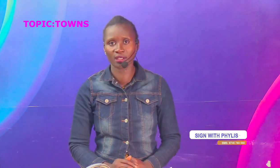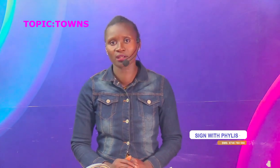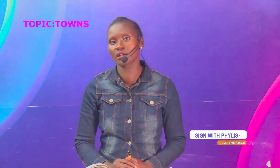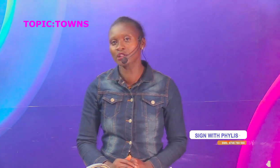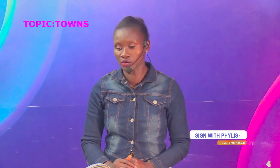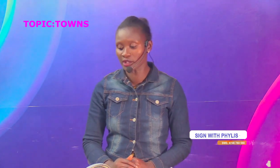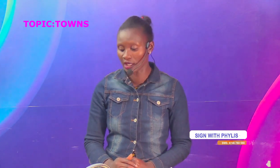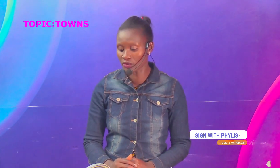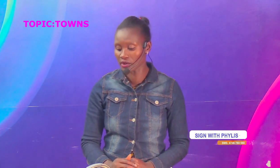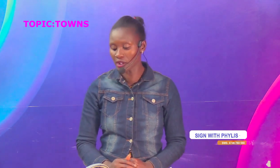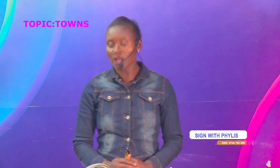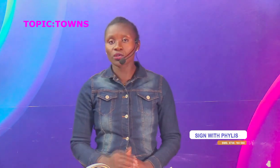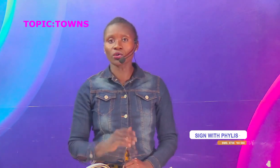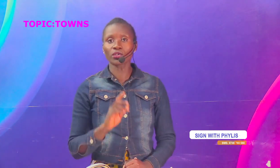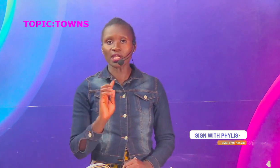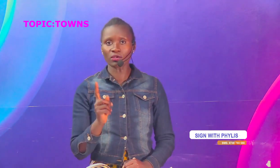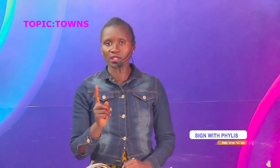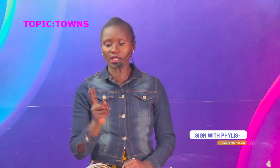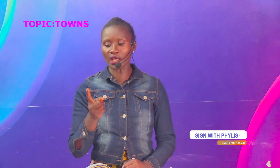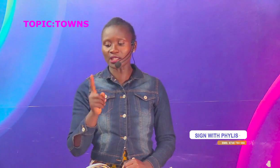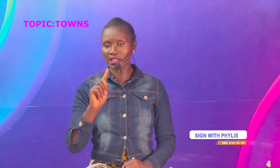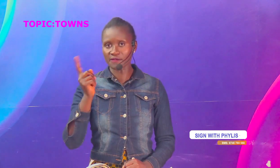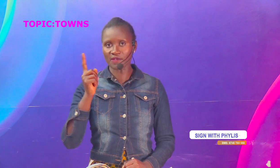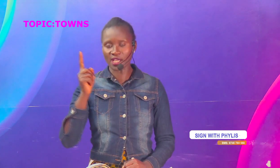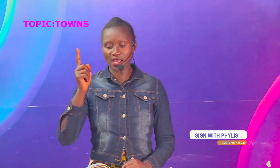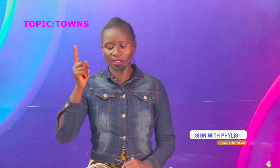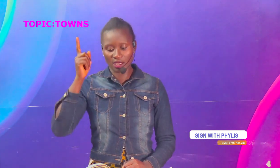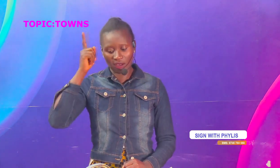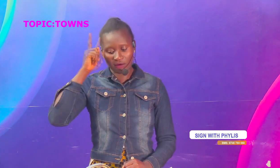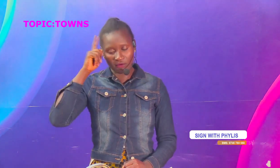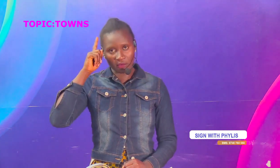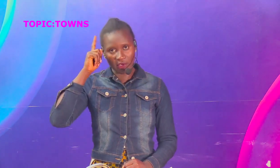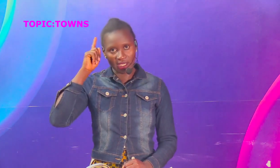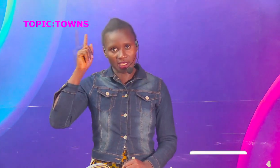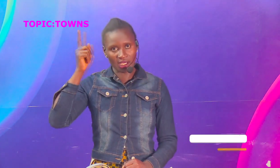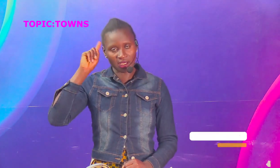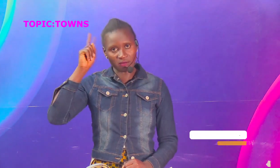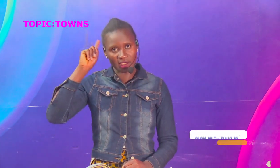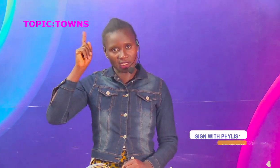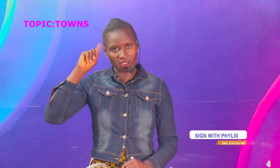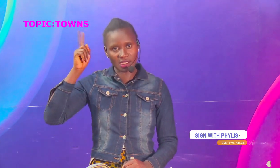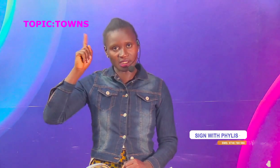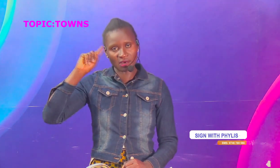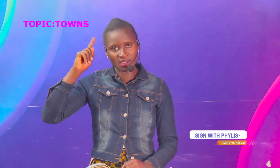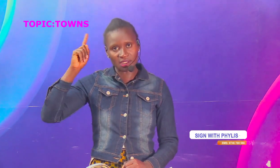is also a county. So using an index finger from your head here, beside, just aside from your head